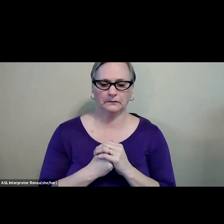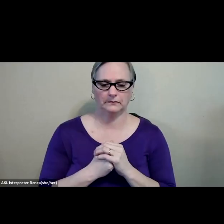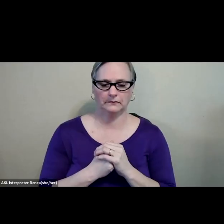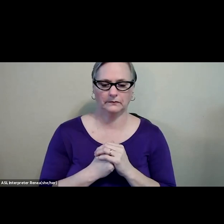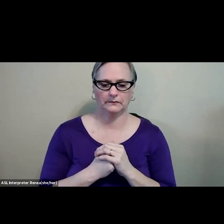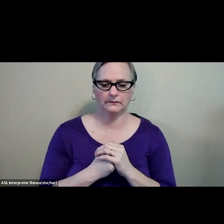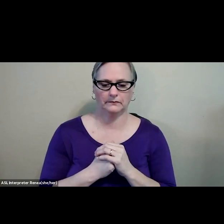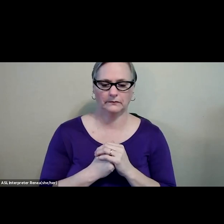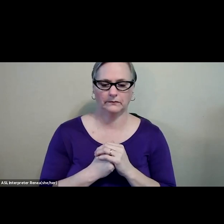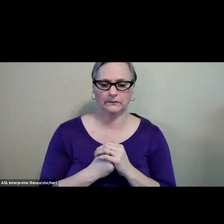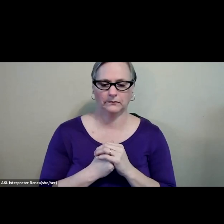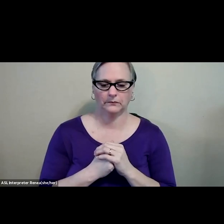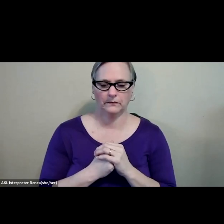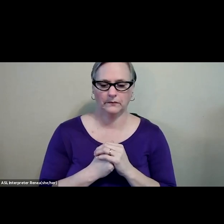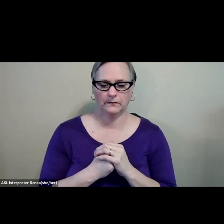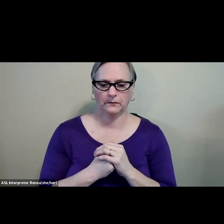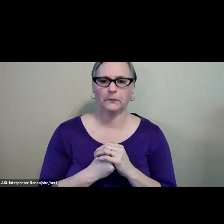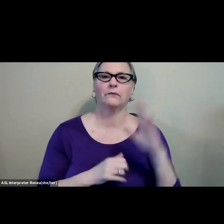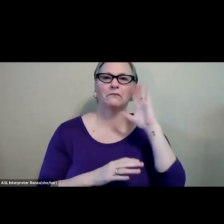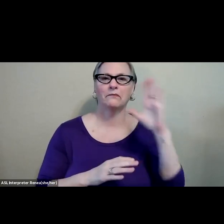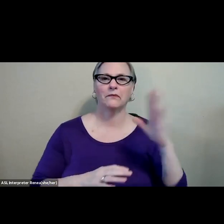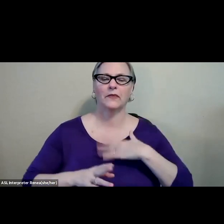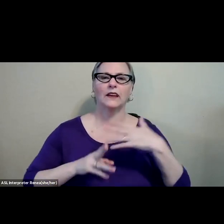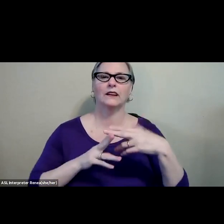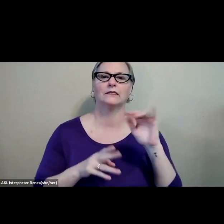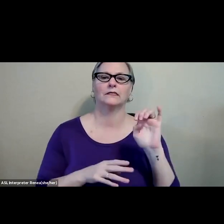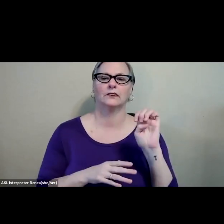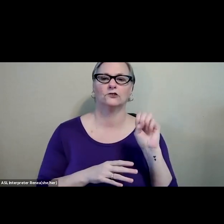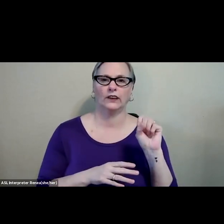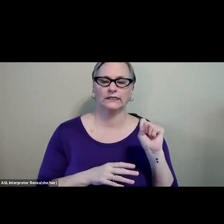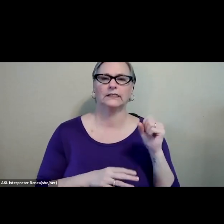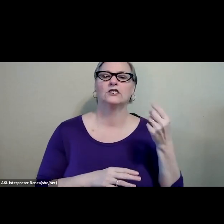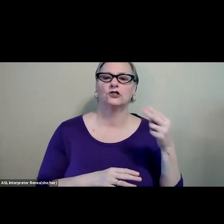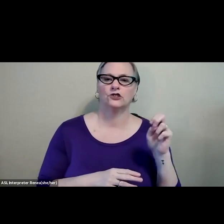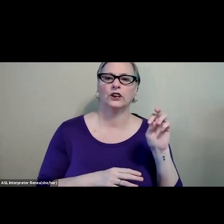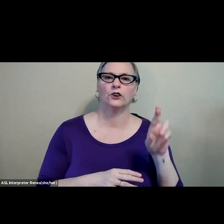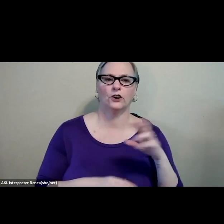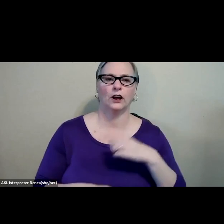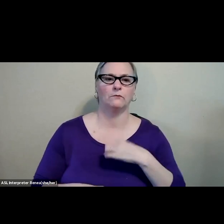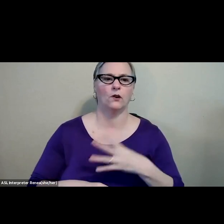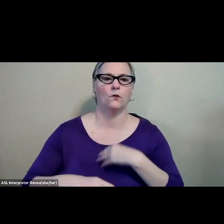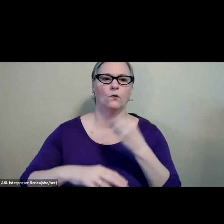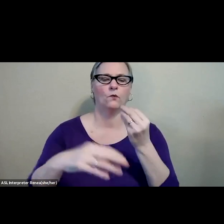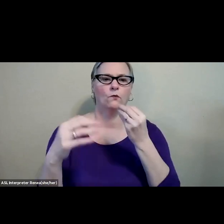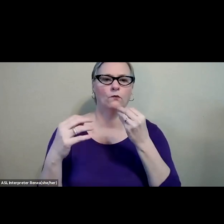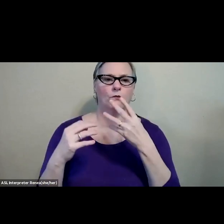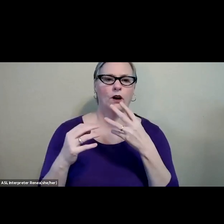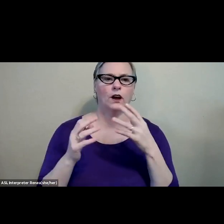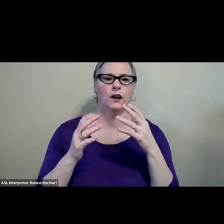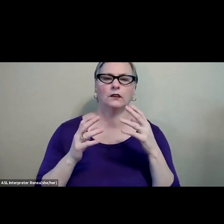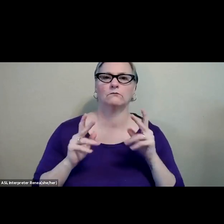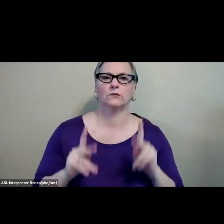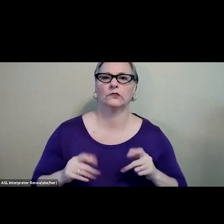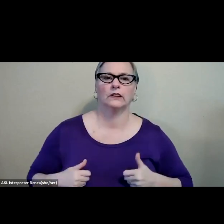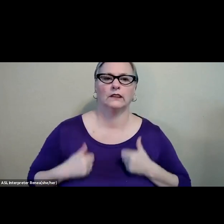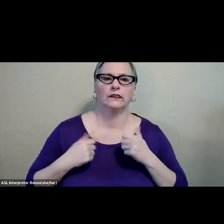hi everyone my name is jess i use she and her pronouns i am a white settler located in so-called denver which